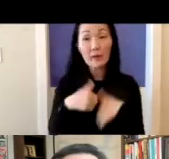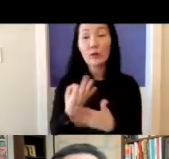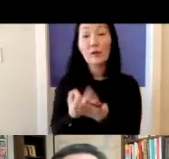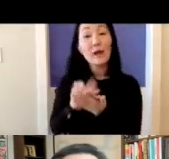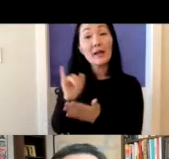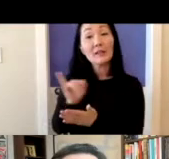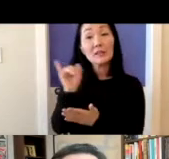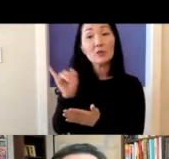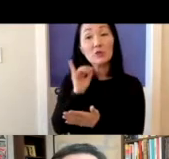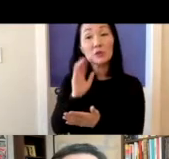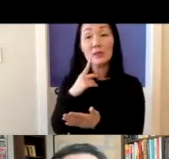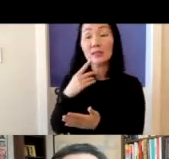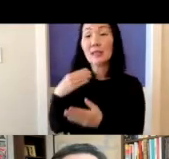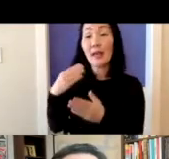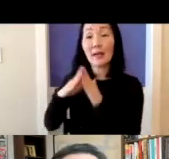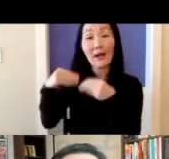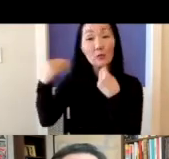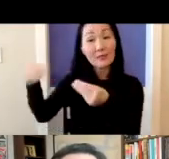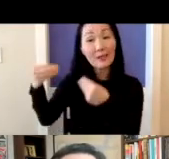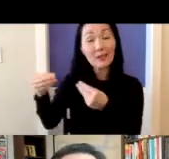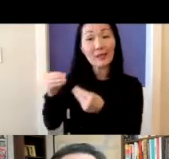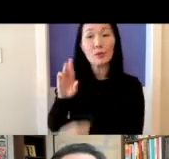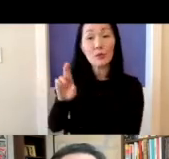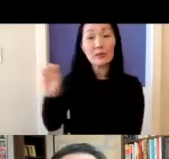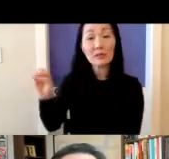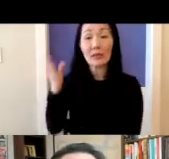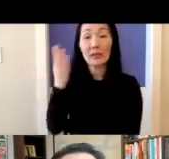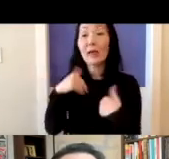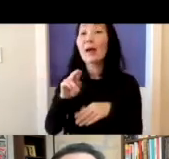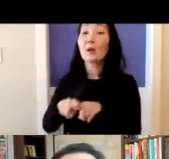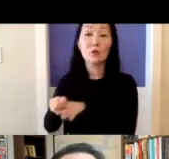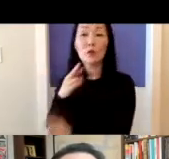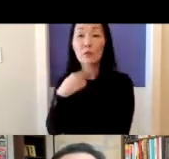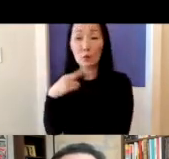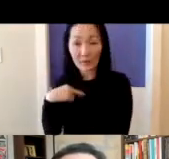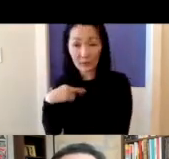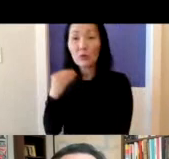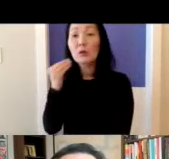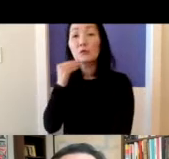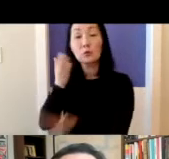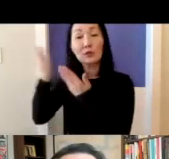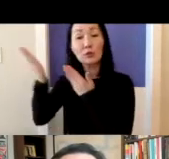real estate, as well as in accommodations and food services, as well as a mix of